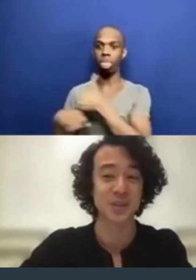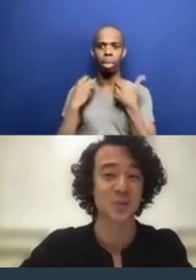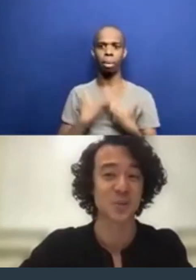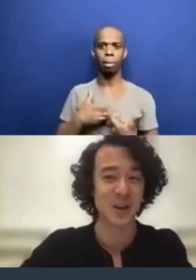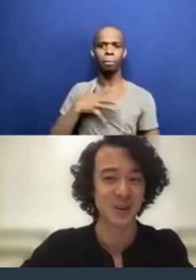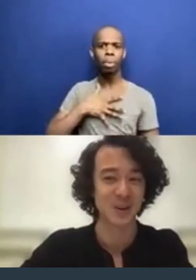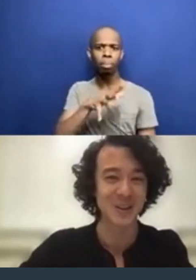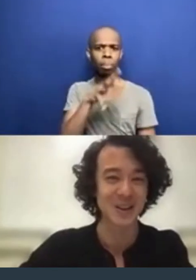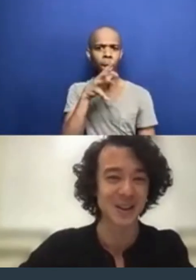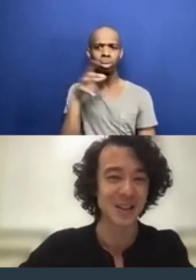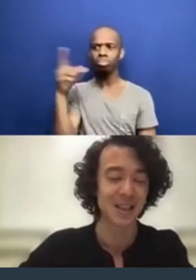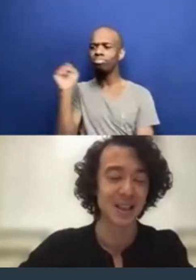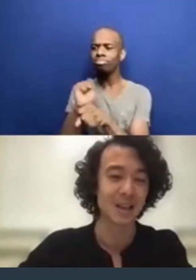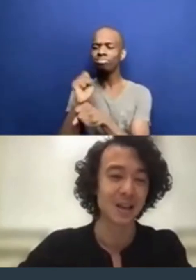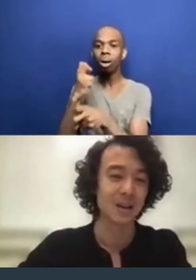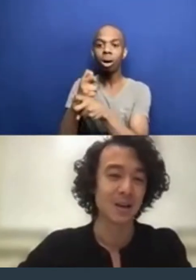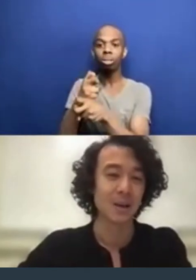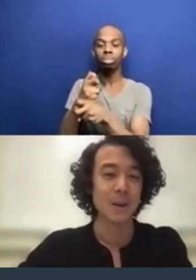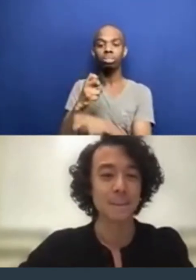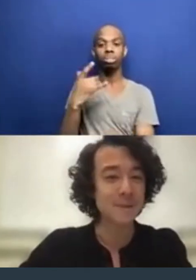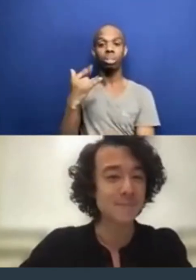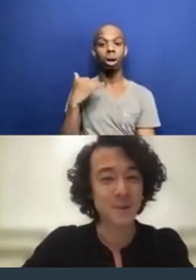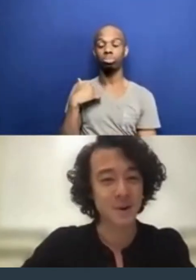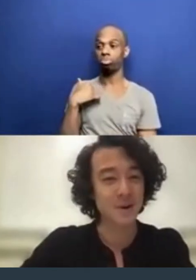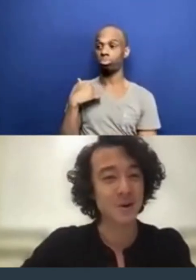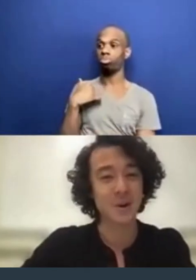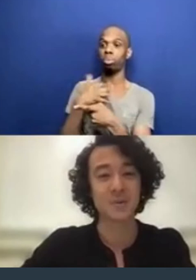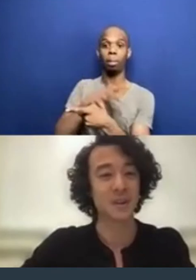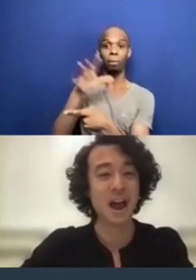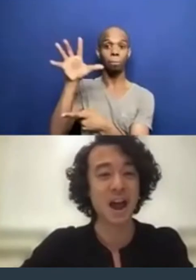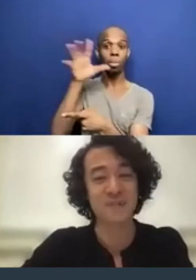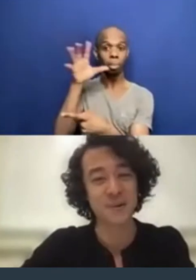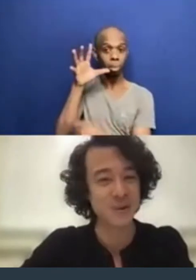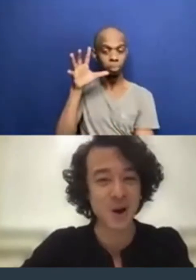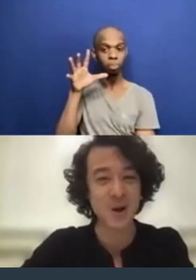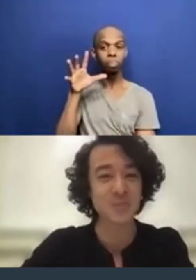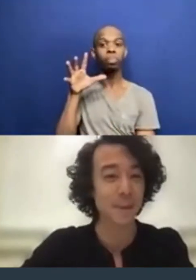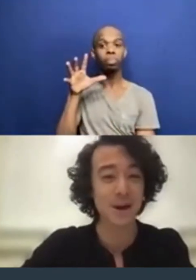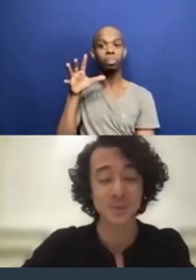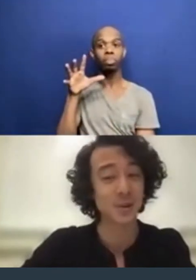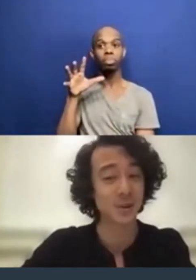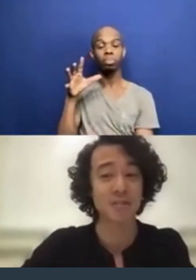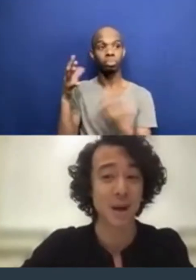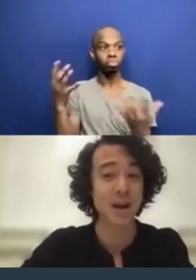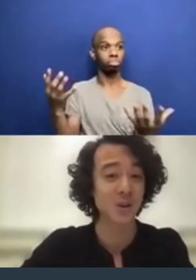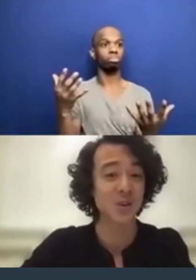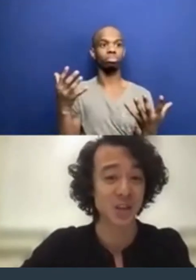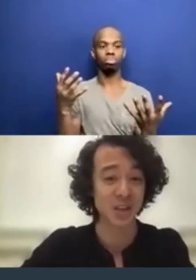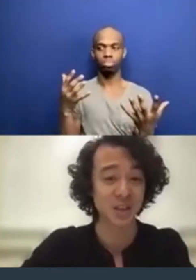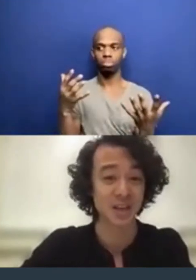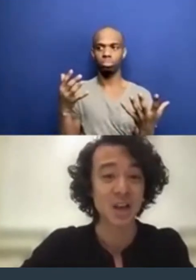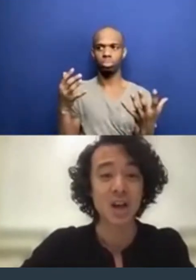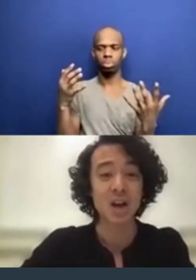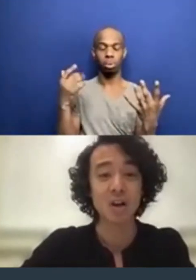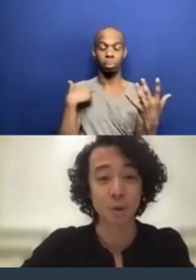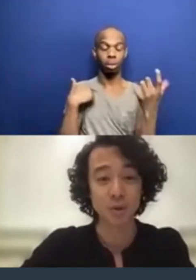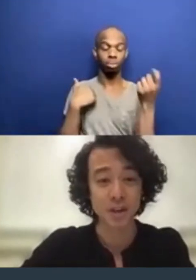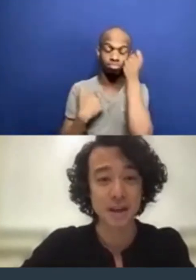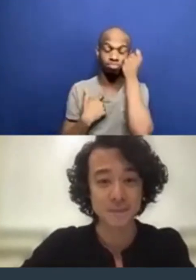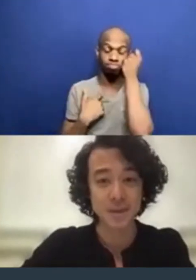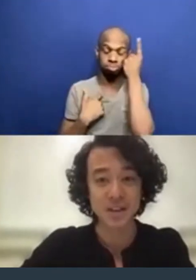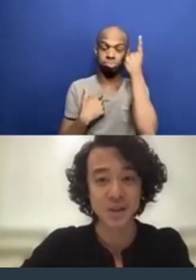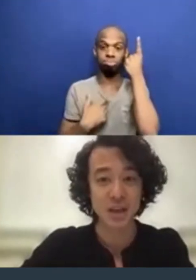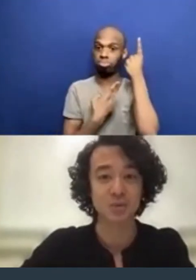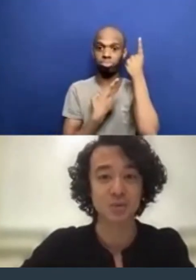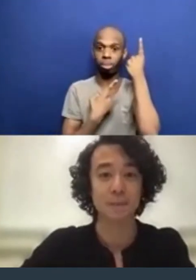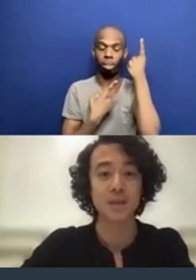something she does regularly. My mother could, with effort beyond the possibility of my understanding, afford to